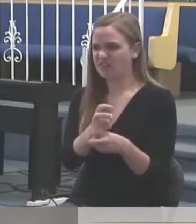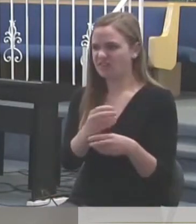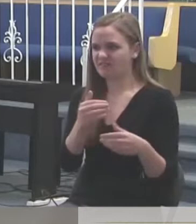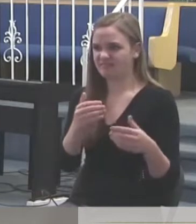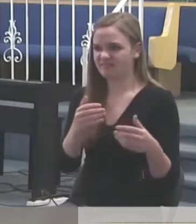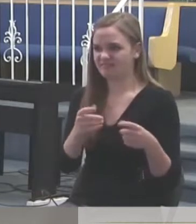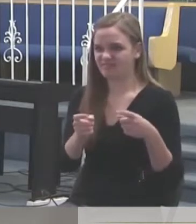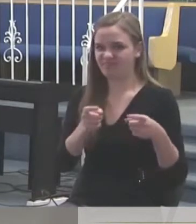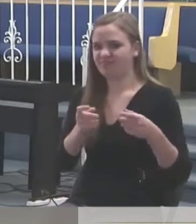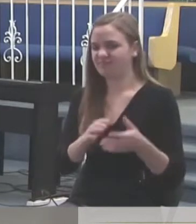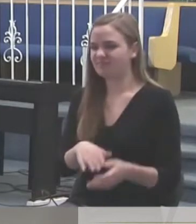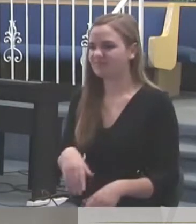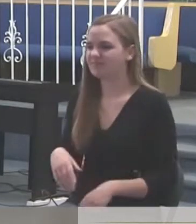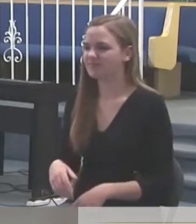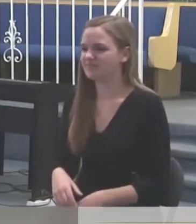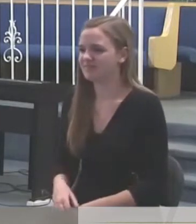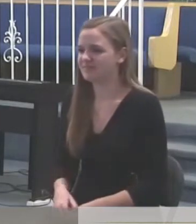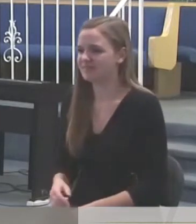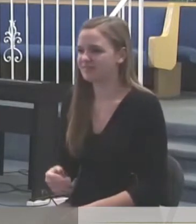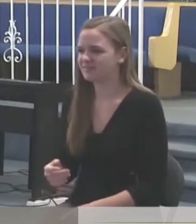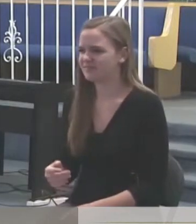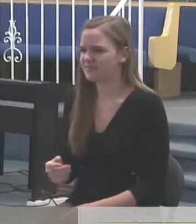Some of us don't even know how to court right.